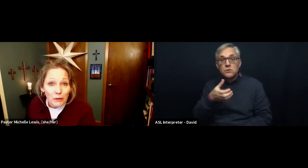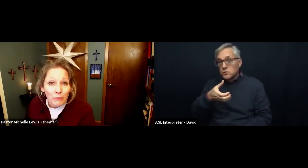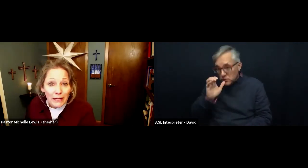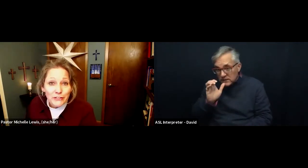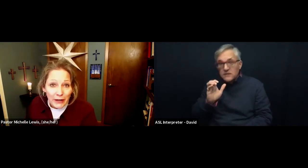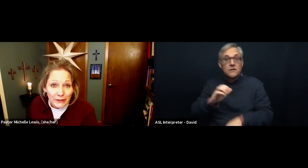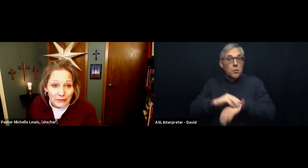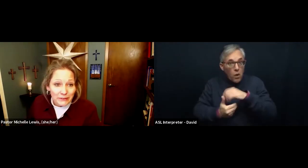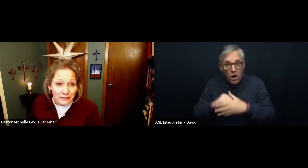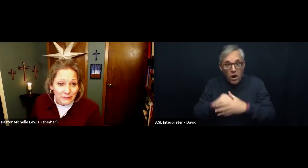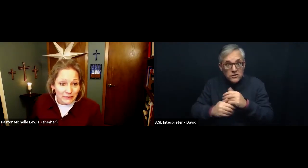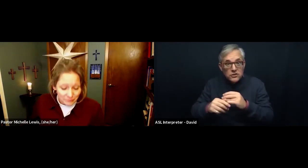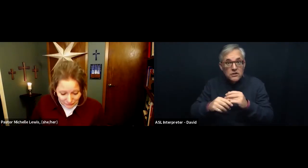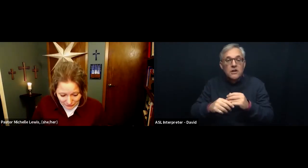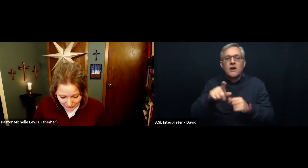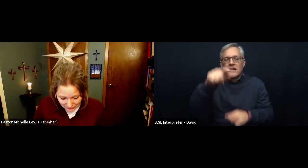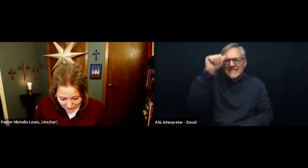You are my child,